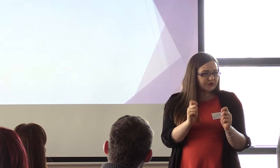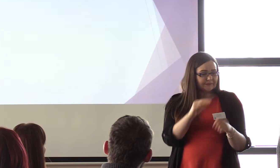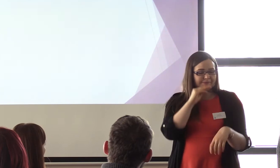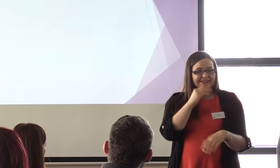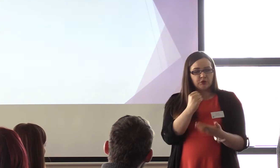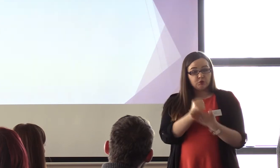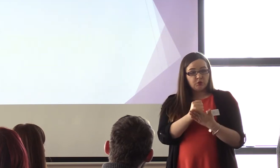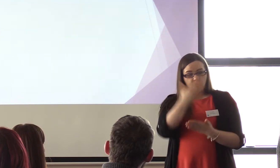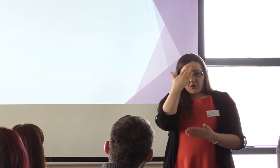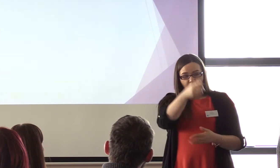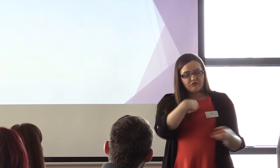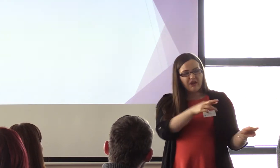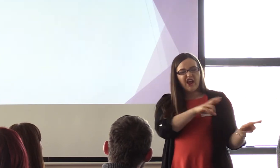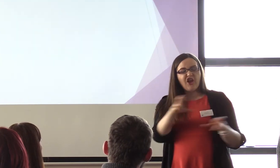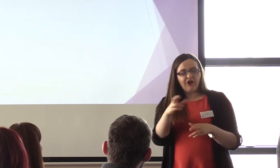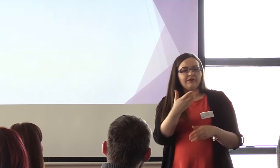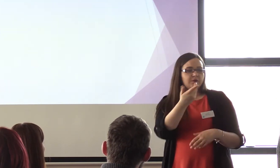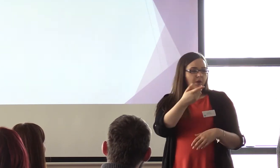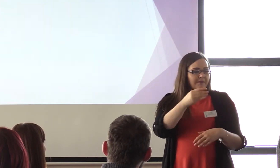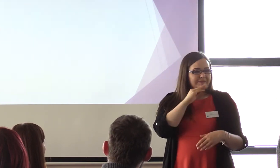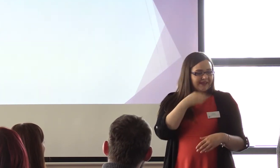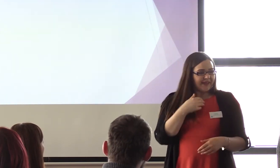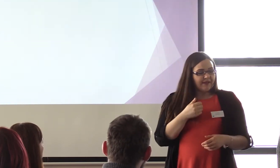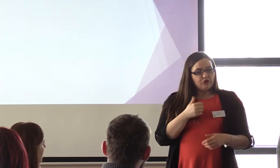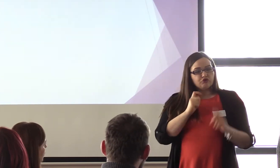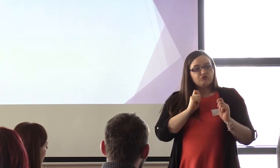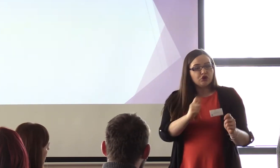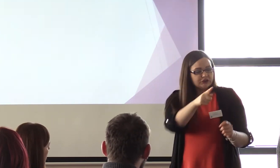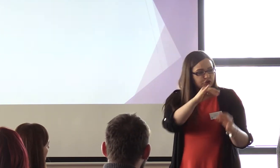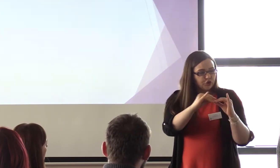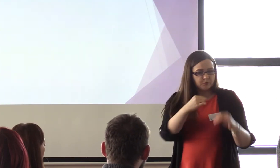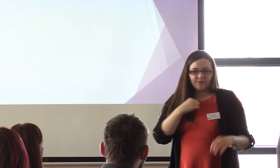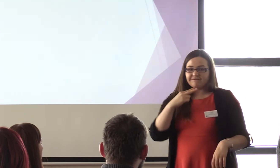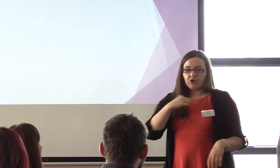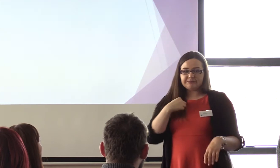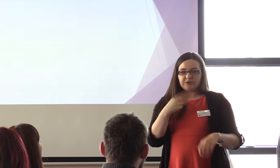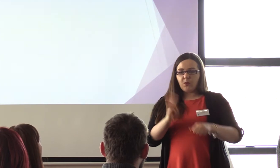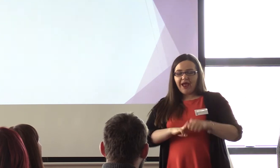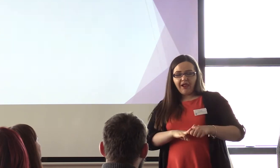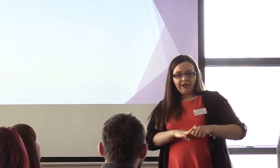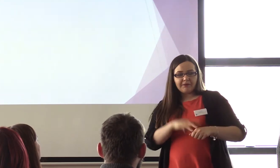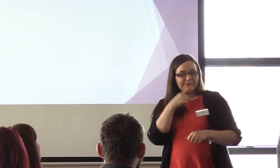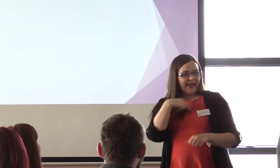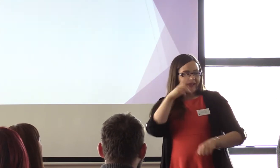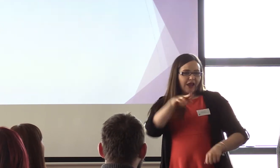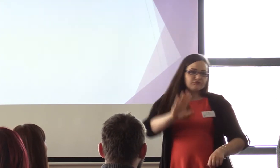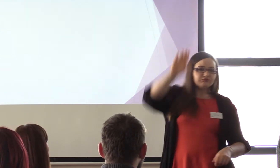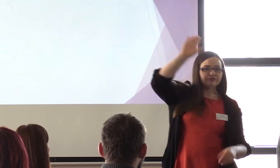They also spoke about the importance of building a relationship and a trust between the student and the